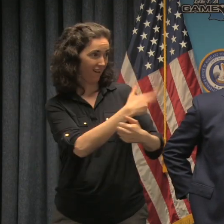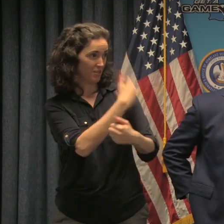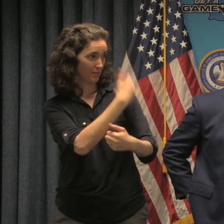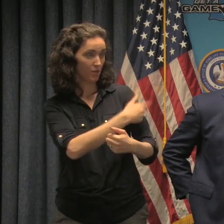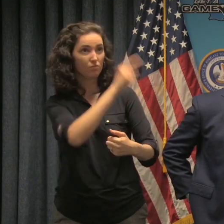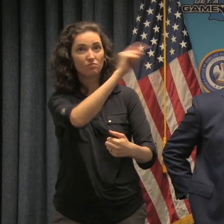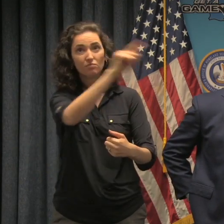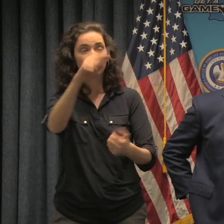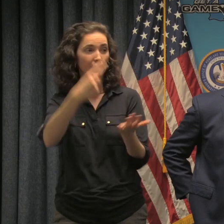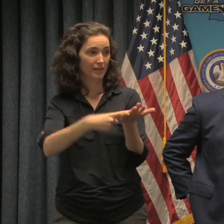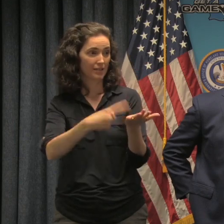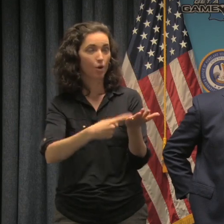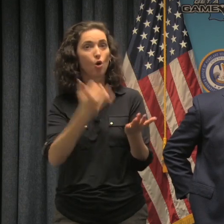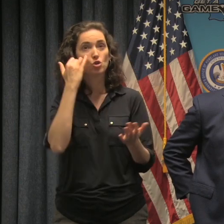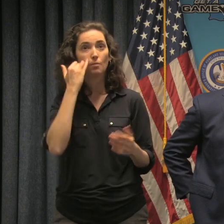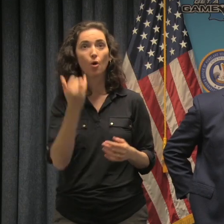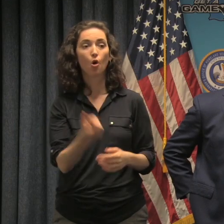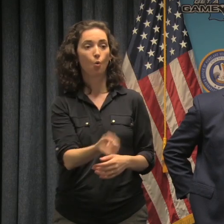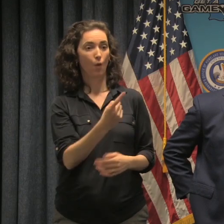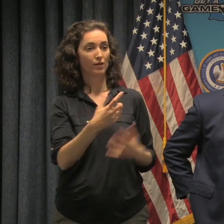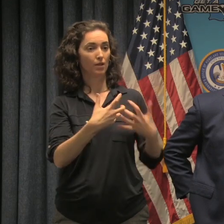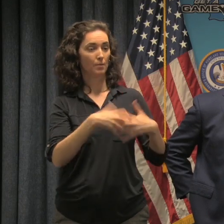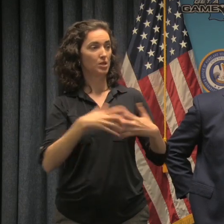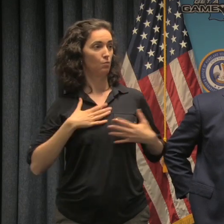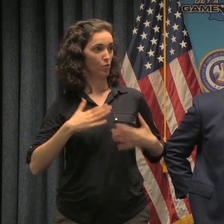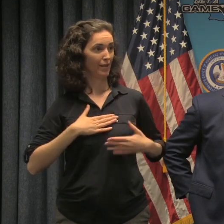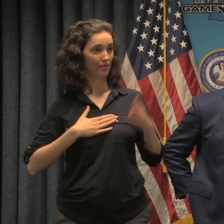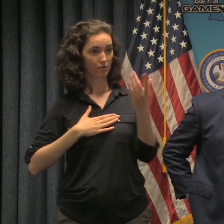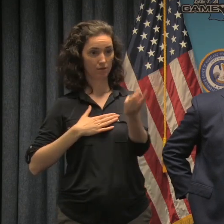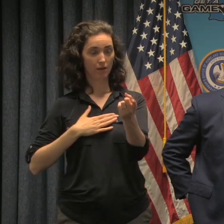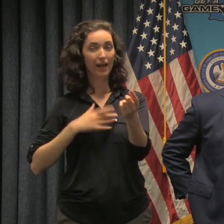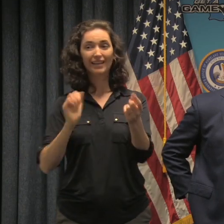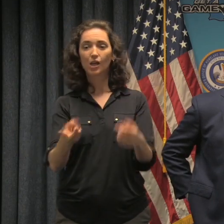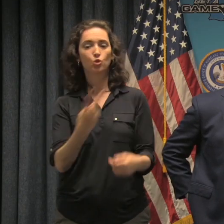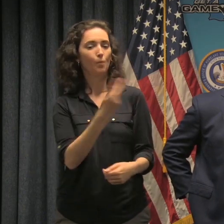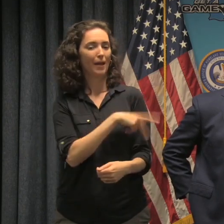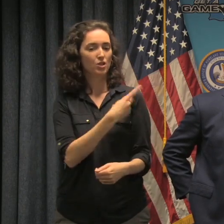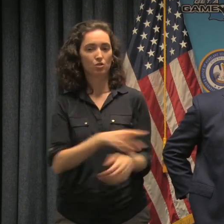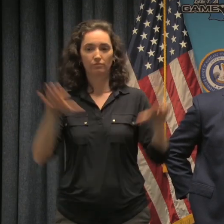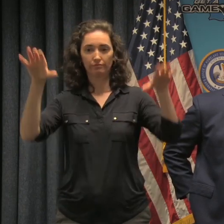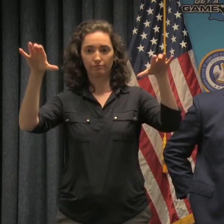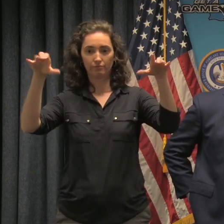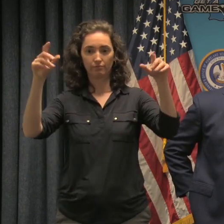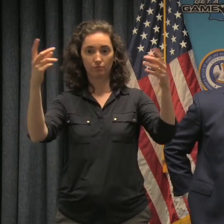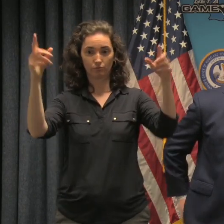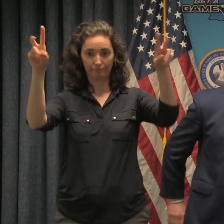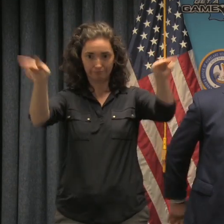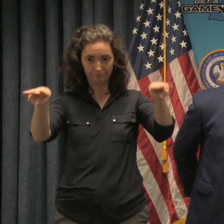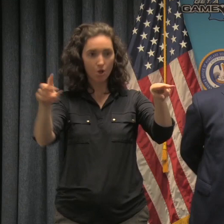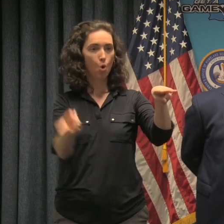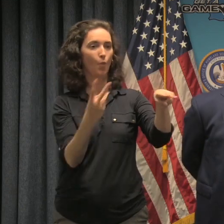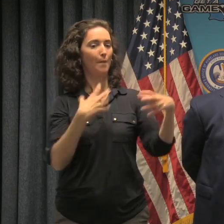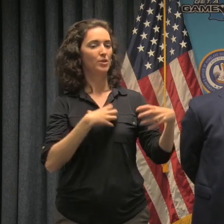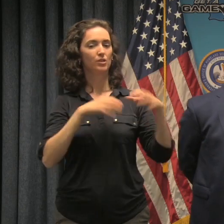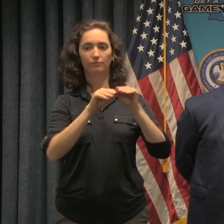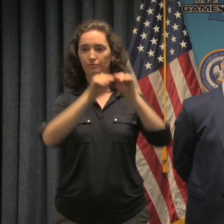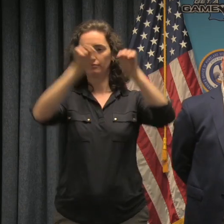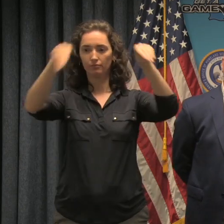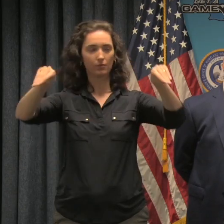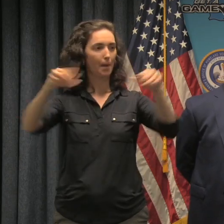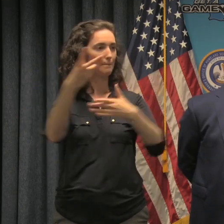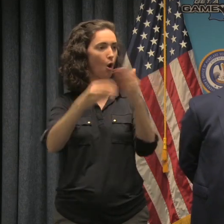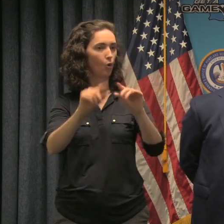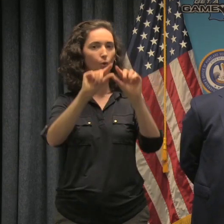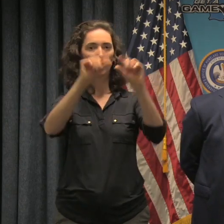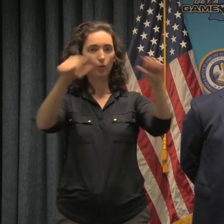if two patients can use one ventilator, and they're obviously talking about retrofitting other devices to work in some way like a